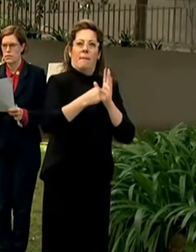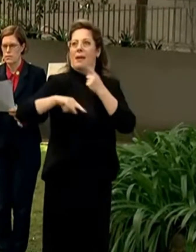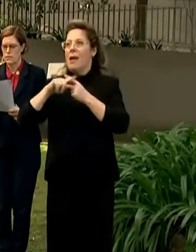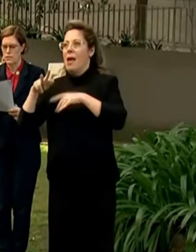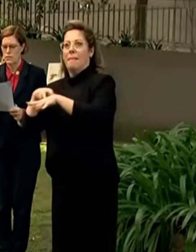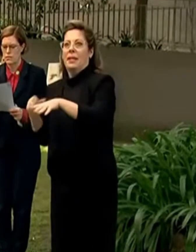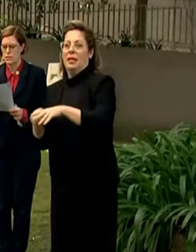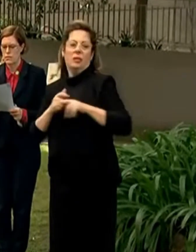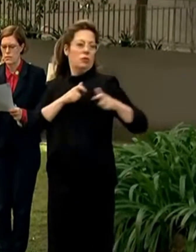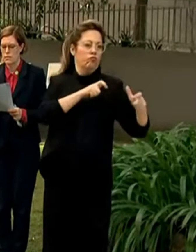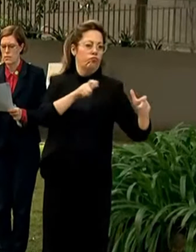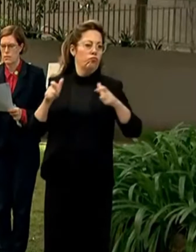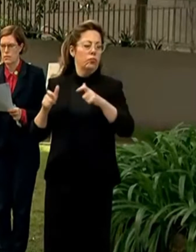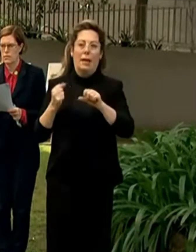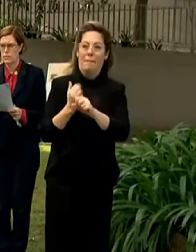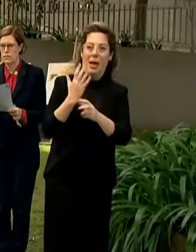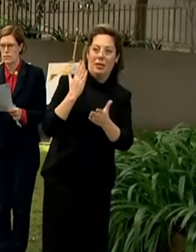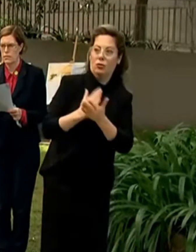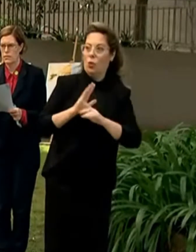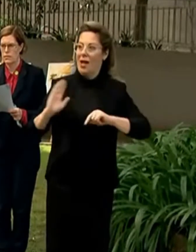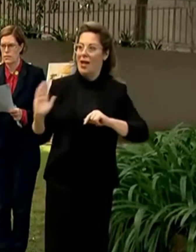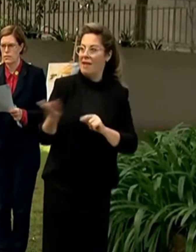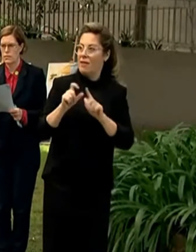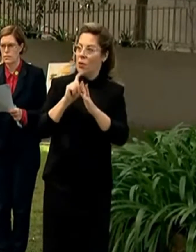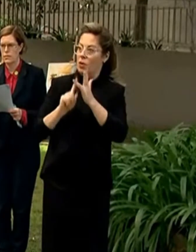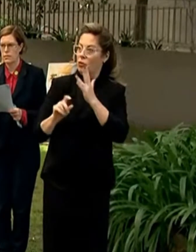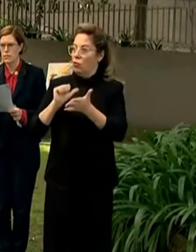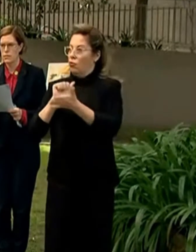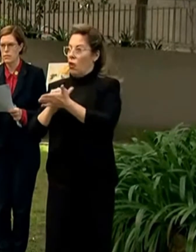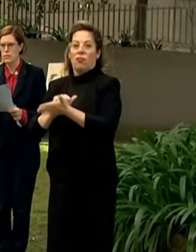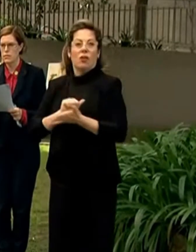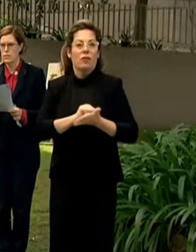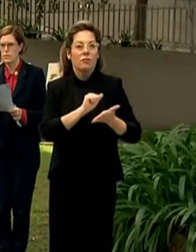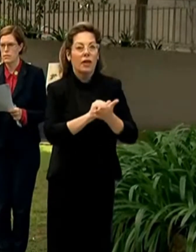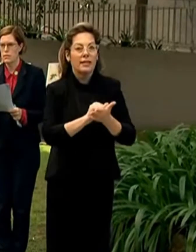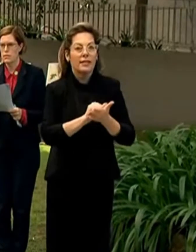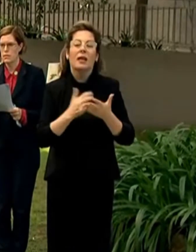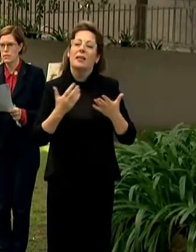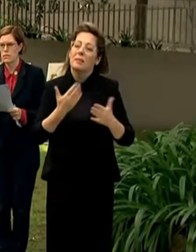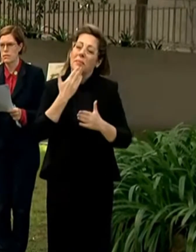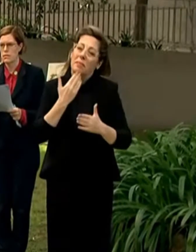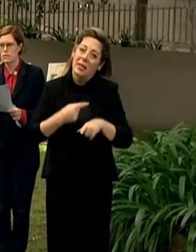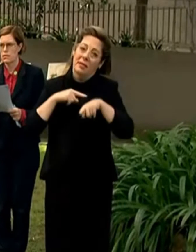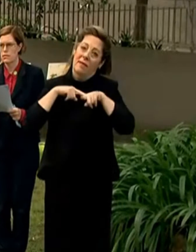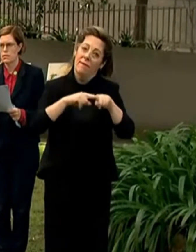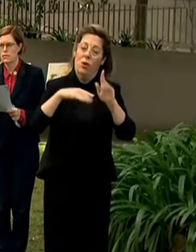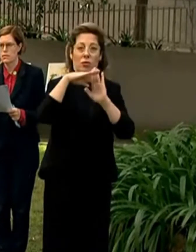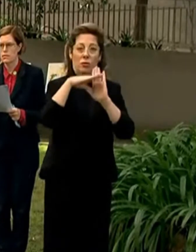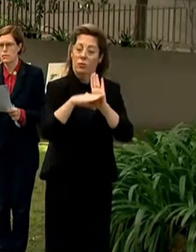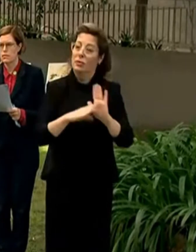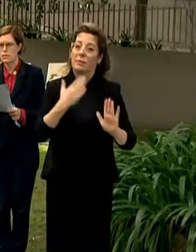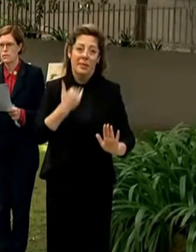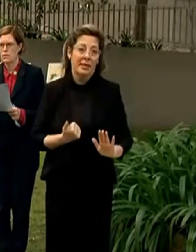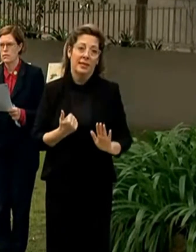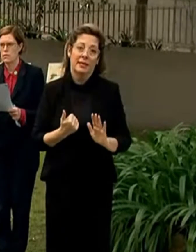all of us do the right thing. And can I stress how important it is for all of us to continue taking that advice and doing the wrong thing. Can I